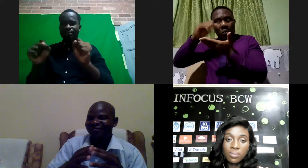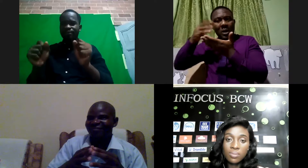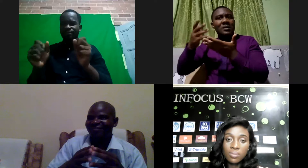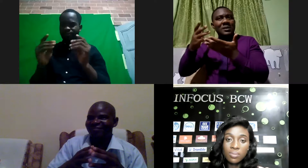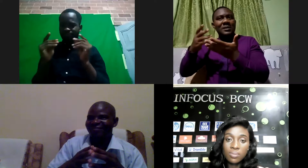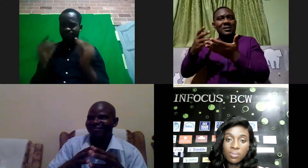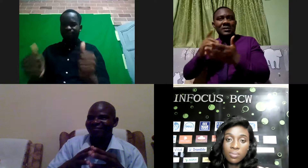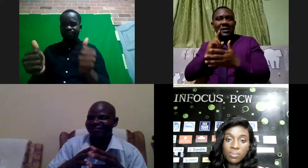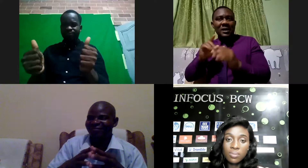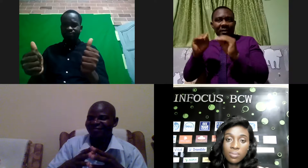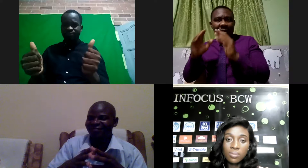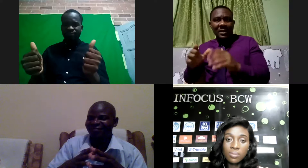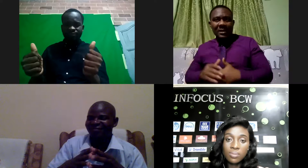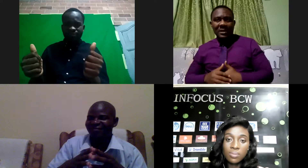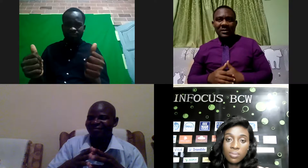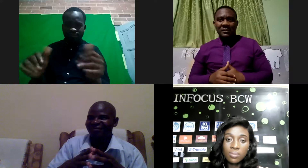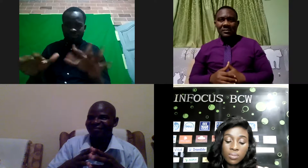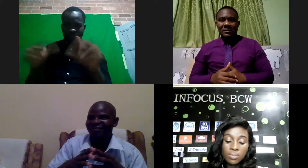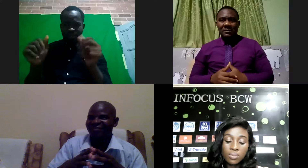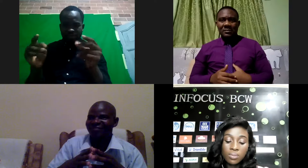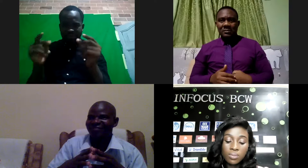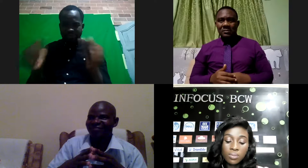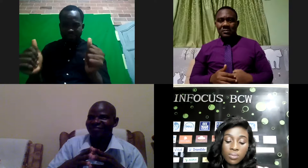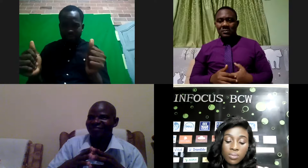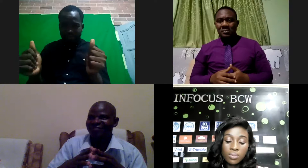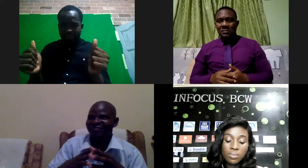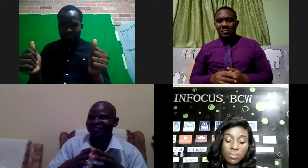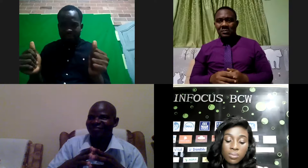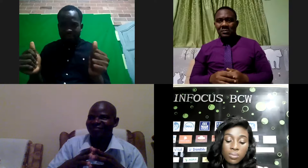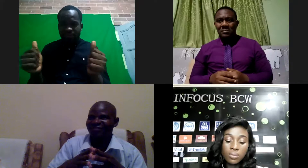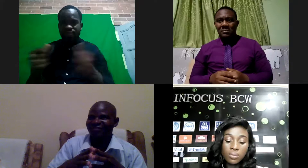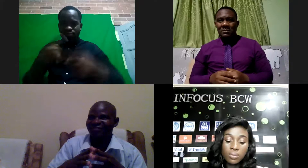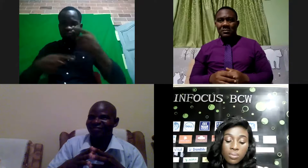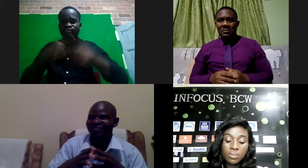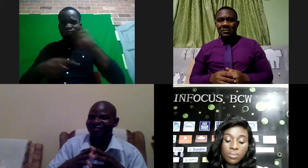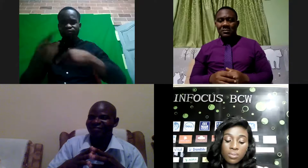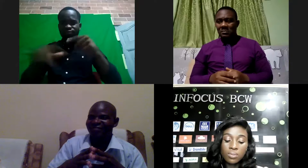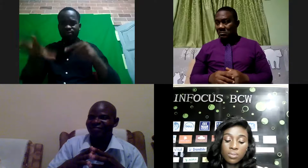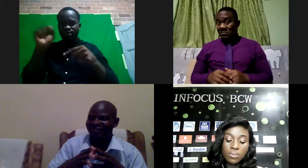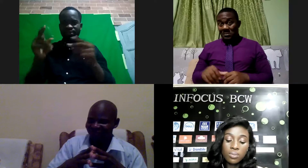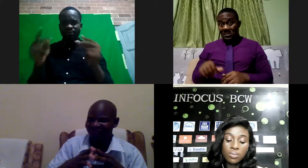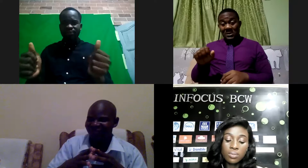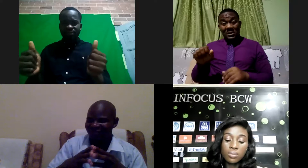lip reading, and others can go with the signs themselves. So it has to go both together.